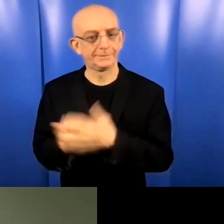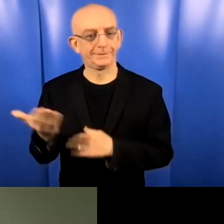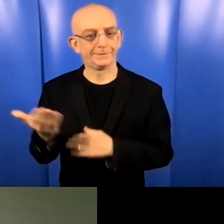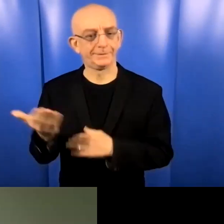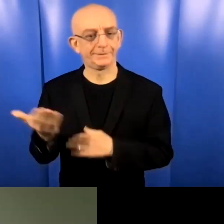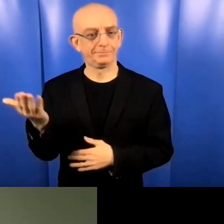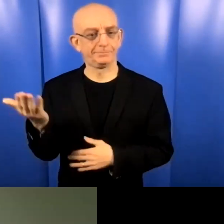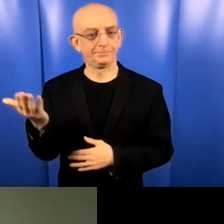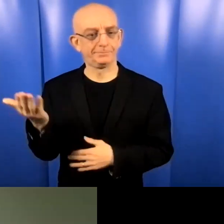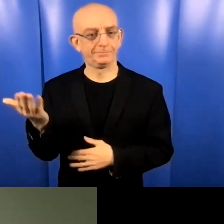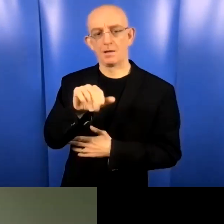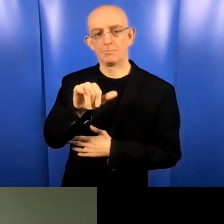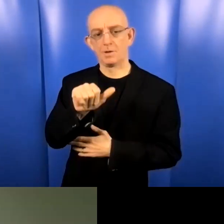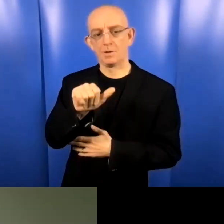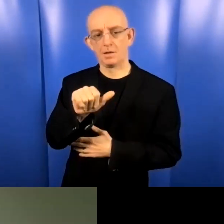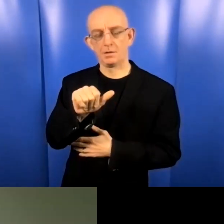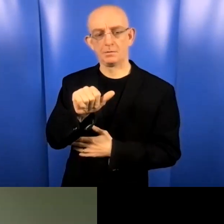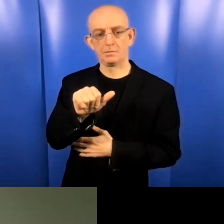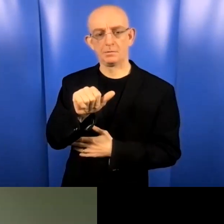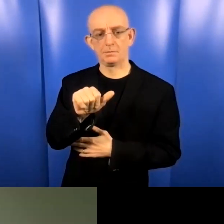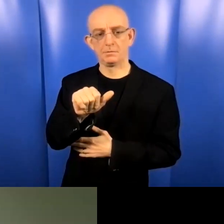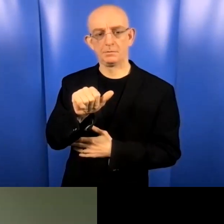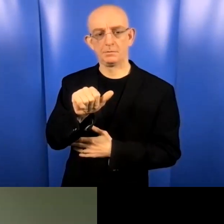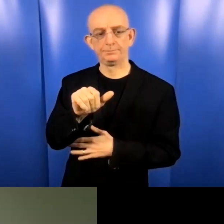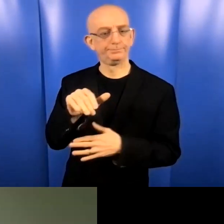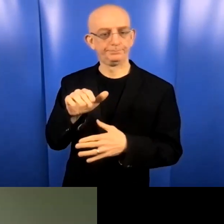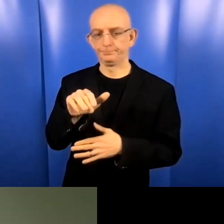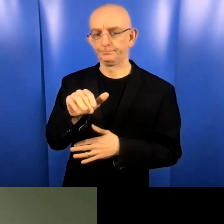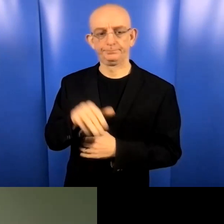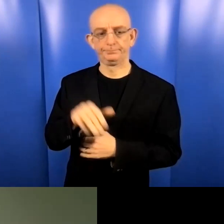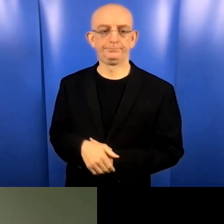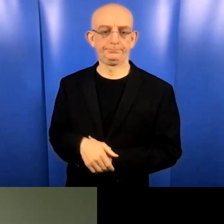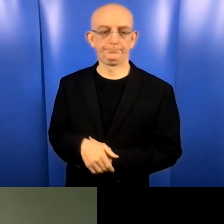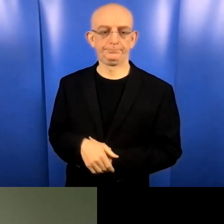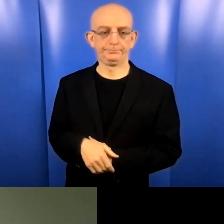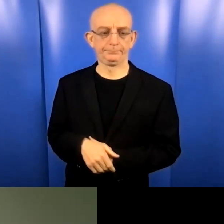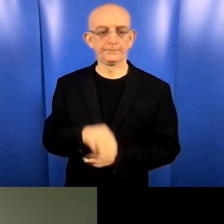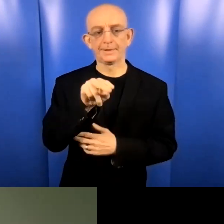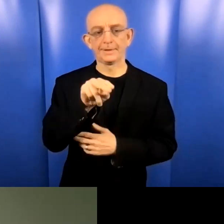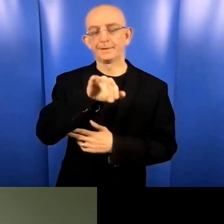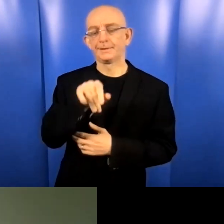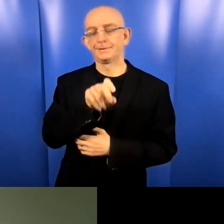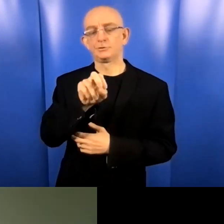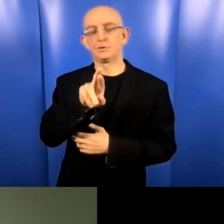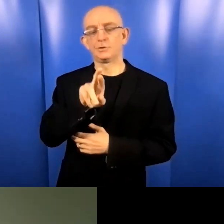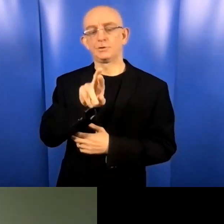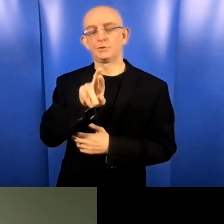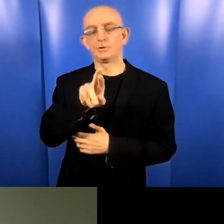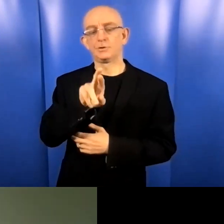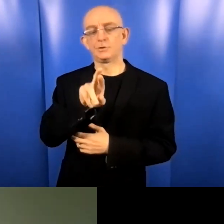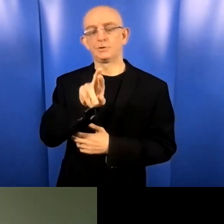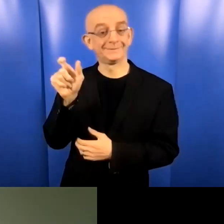cerebral palsy advocate from Kenya. For those of you who've heard Maria before, you know that she will be